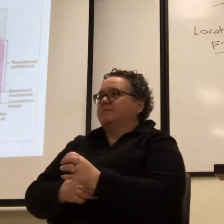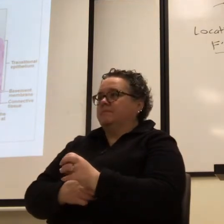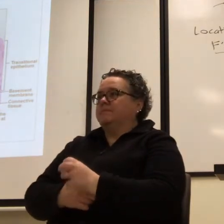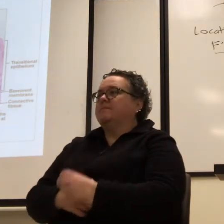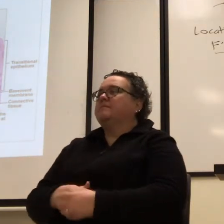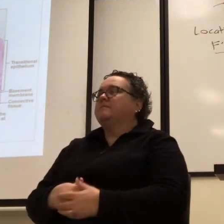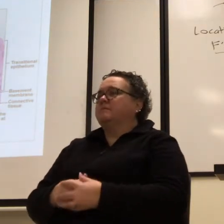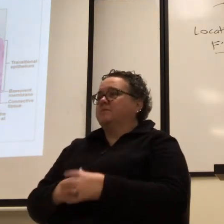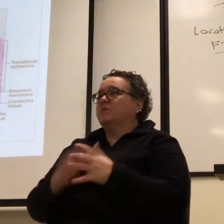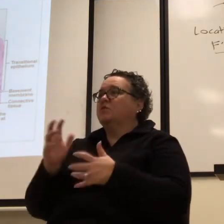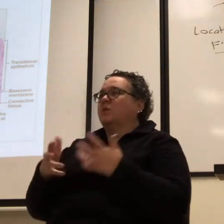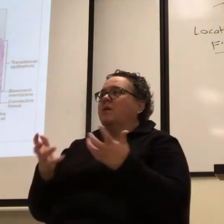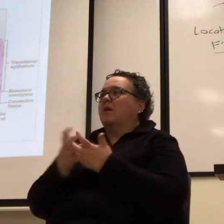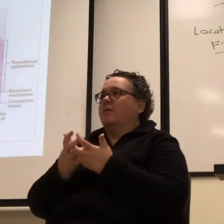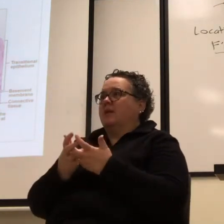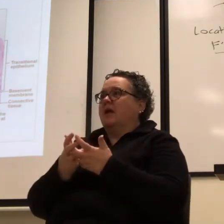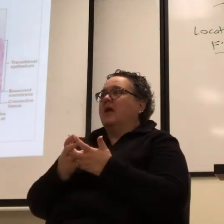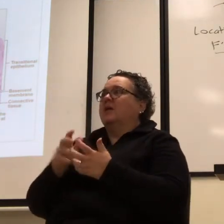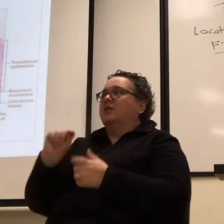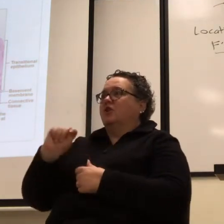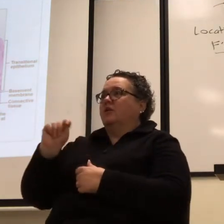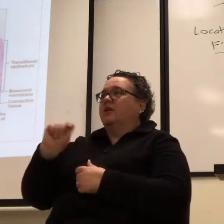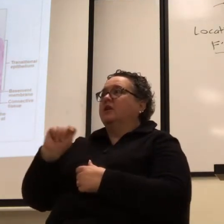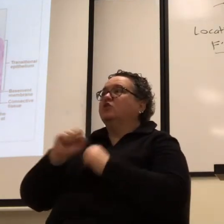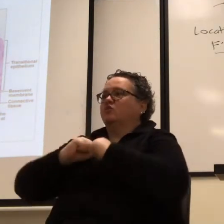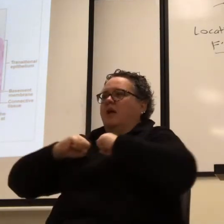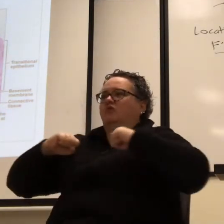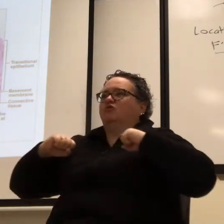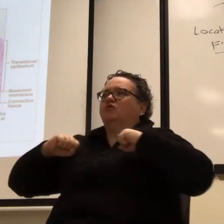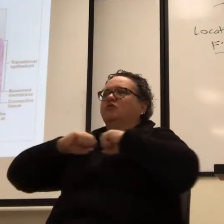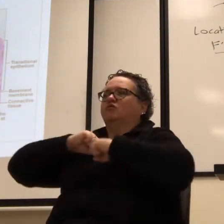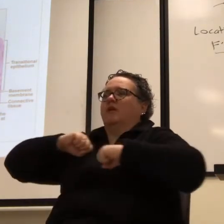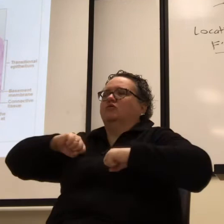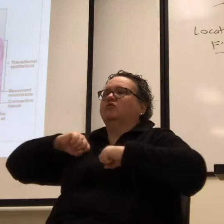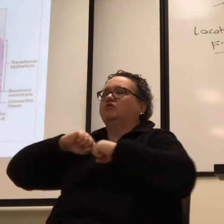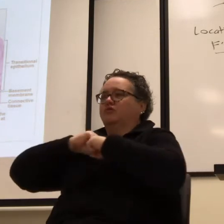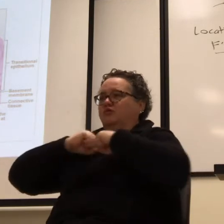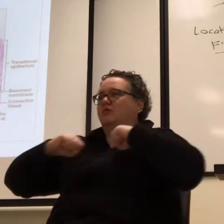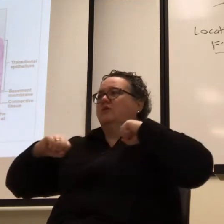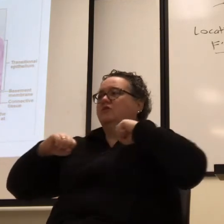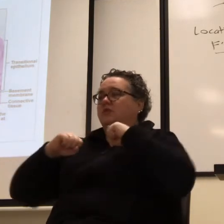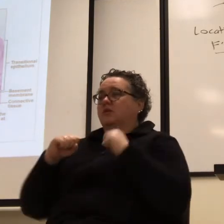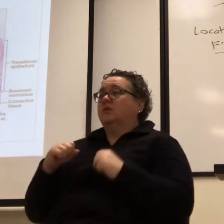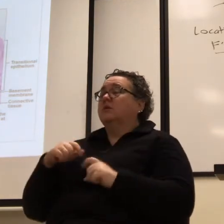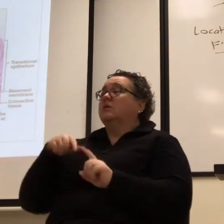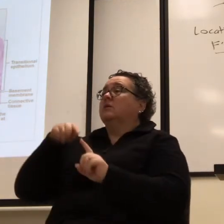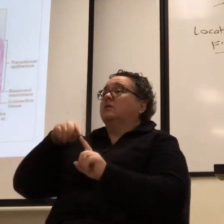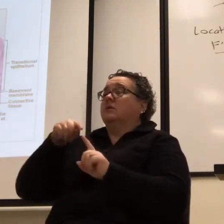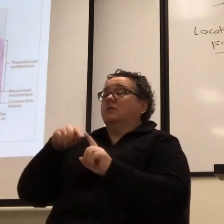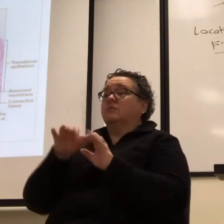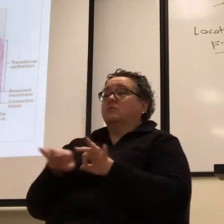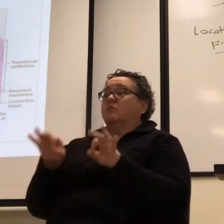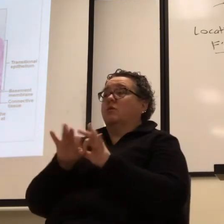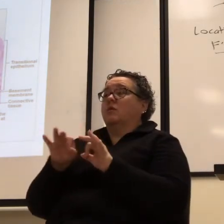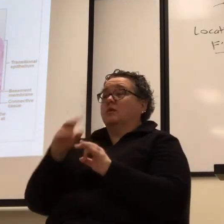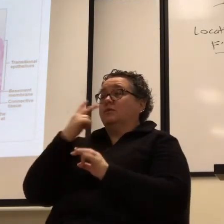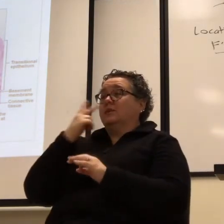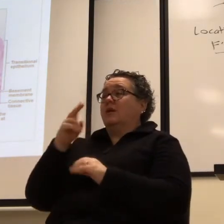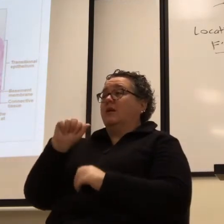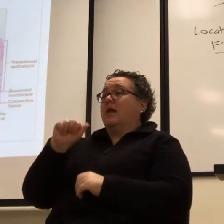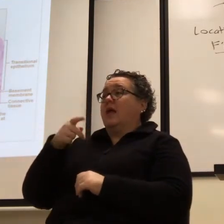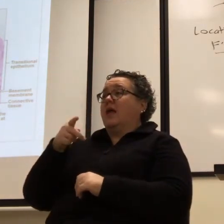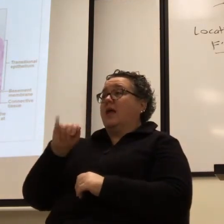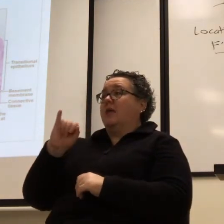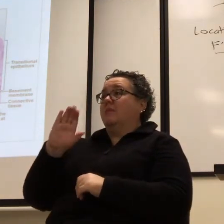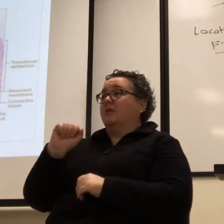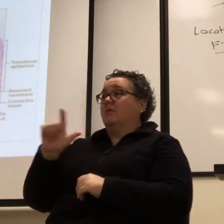To accommodate the urine that's being transported. The hallmark of this tissue is on an apical cell,